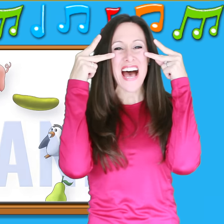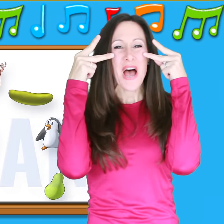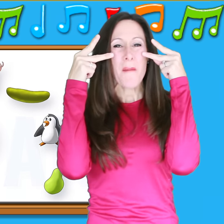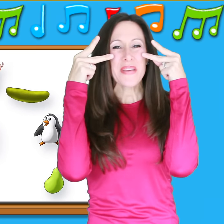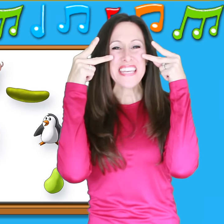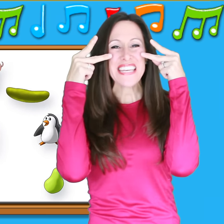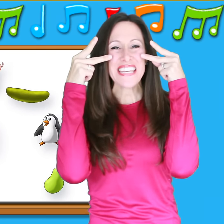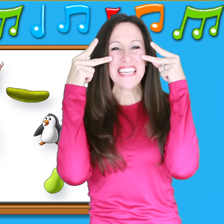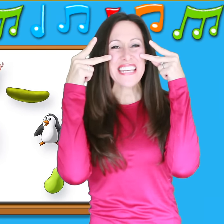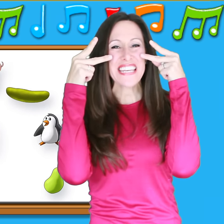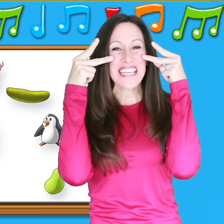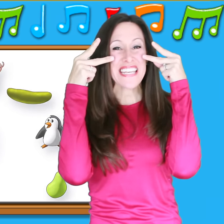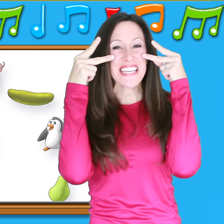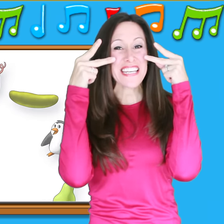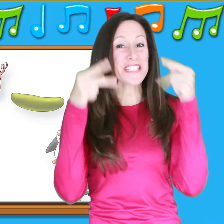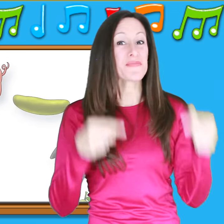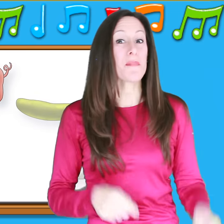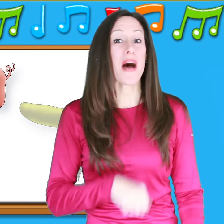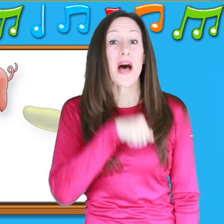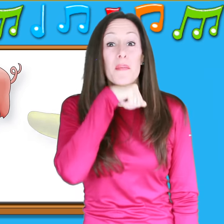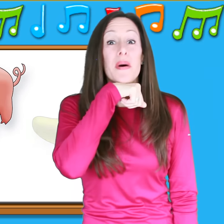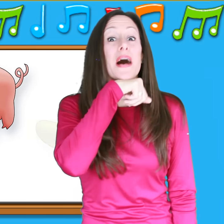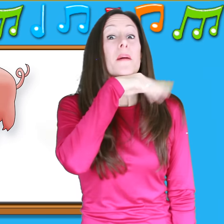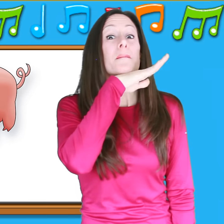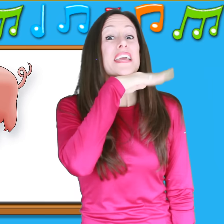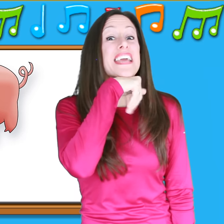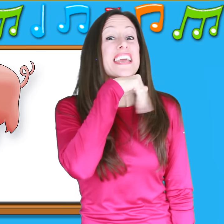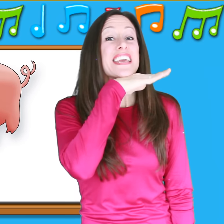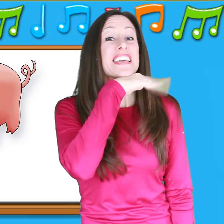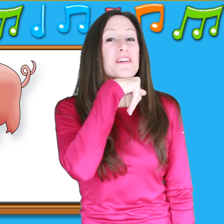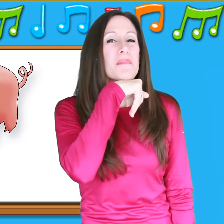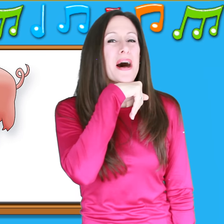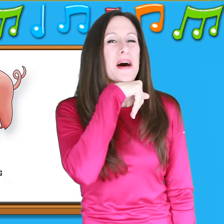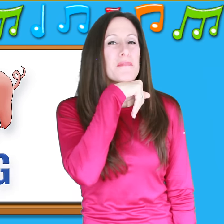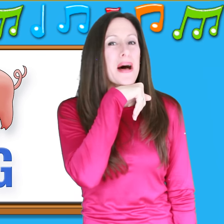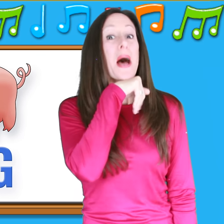P is for pig,